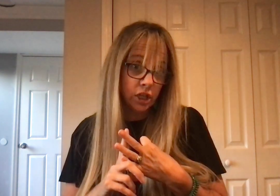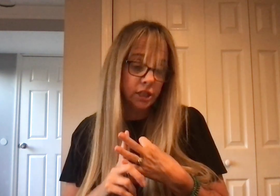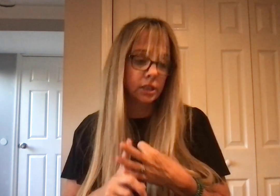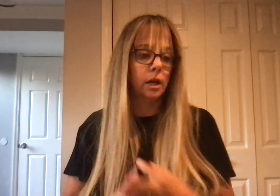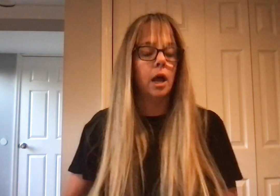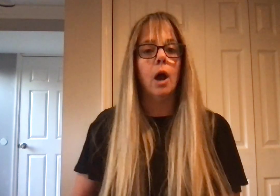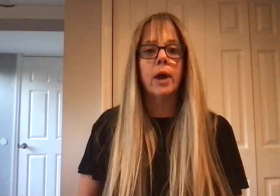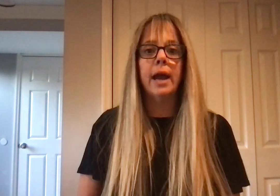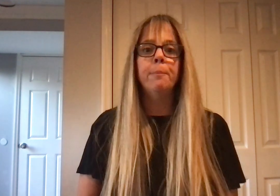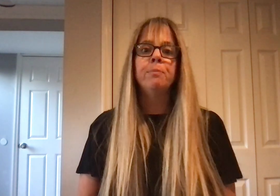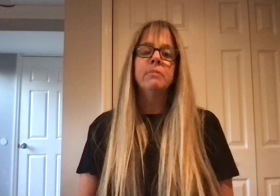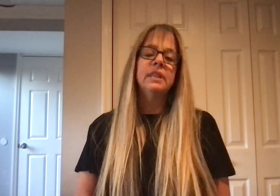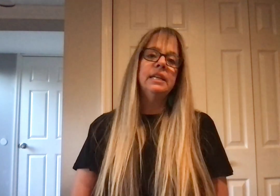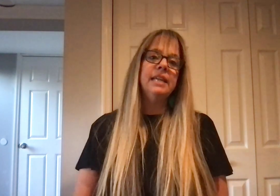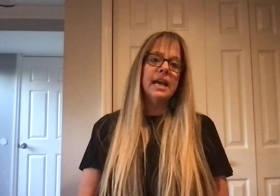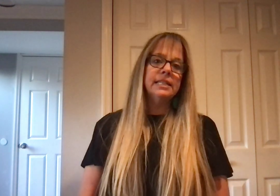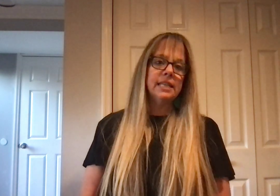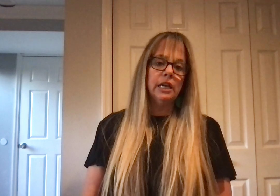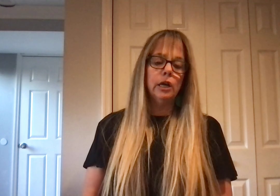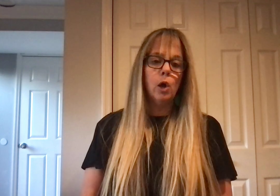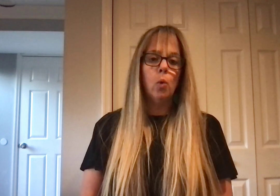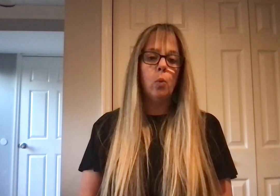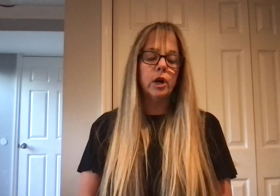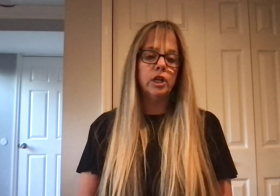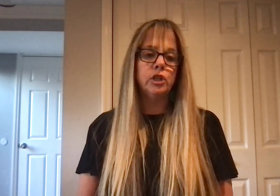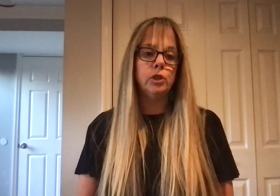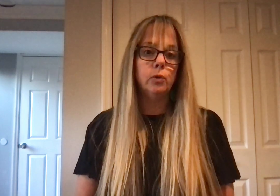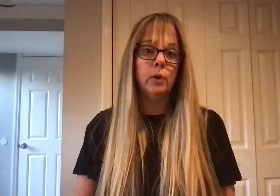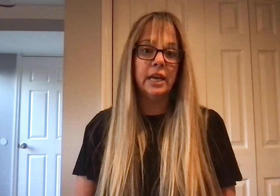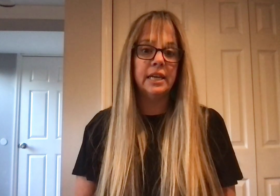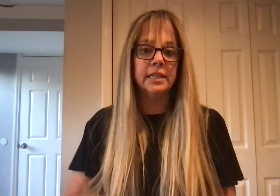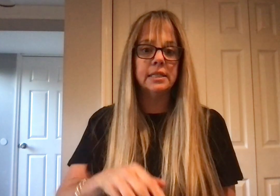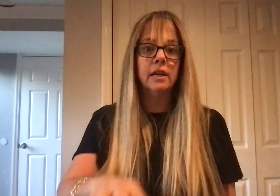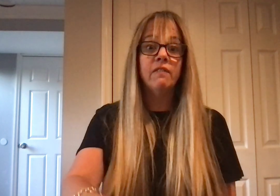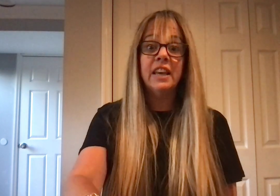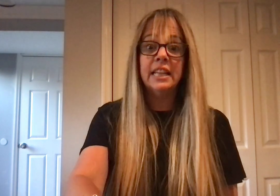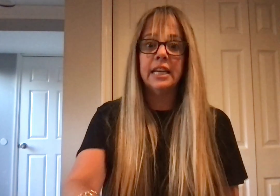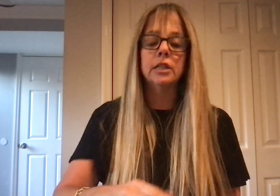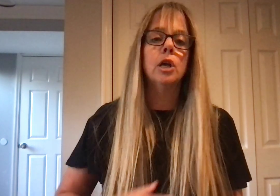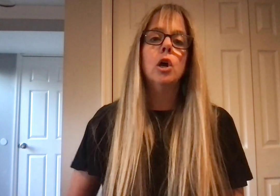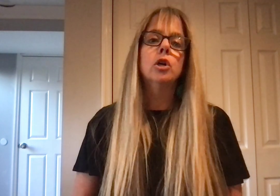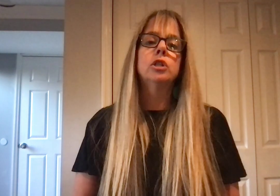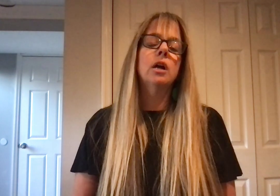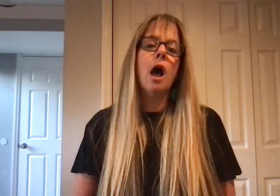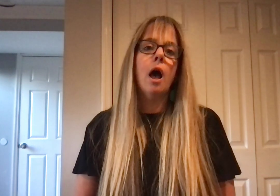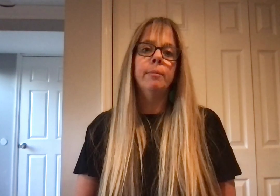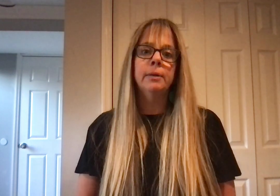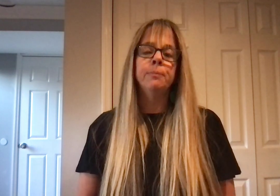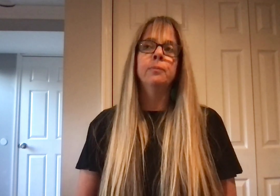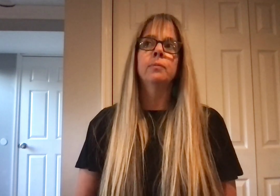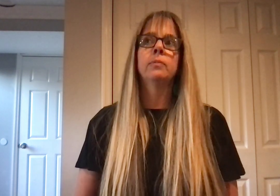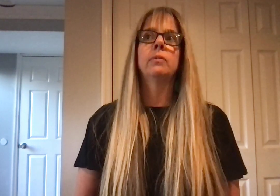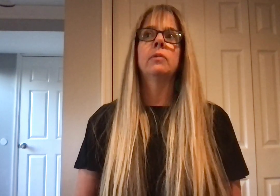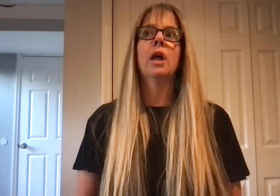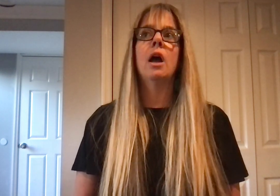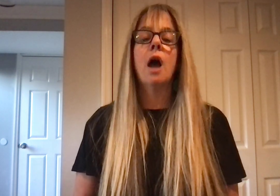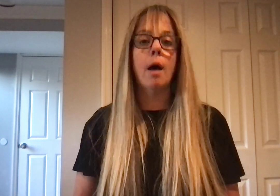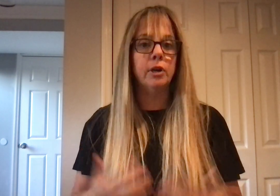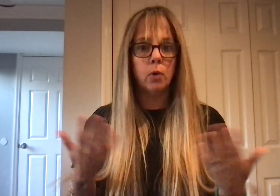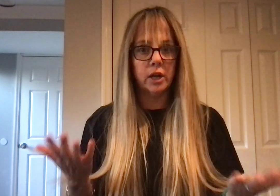ages. Okay? The next thing we're going to do is feelings. Because a common question